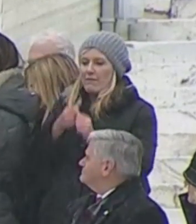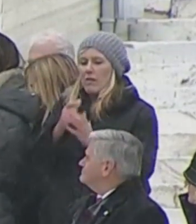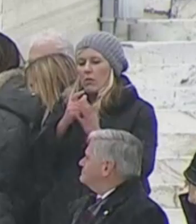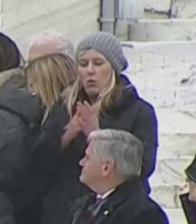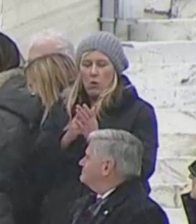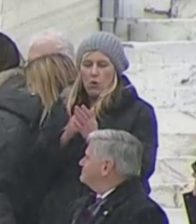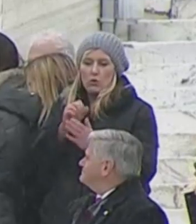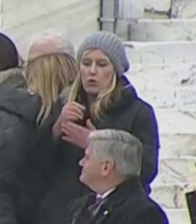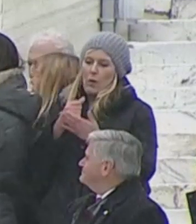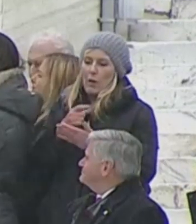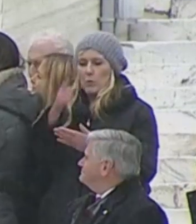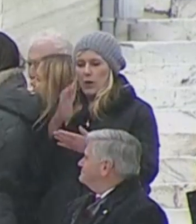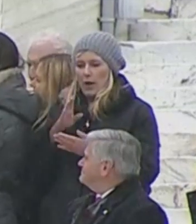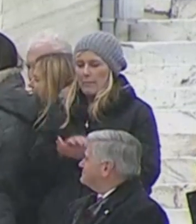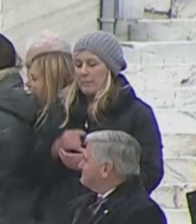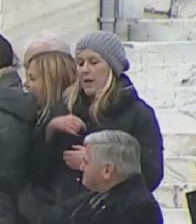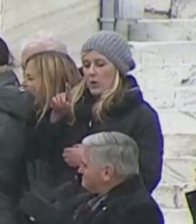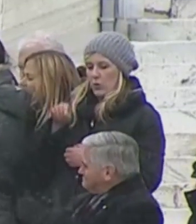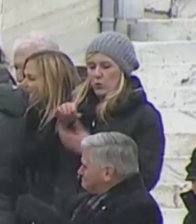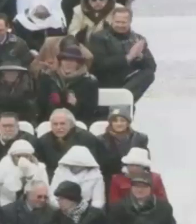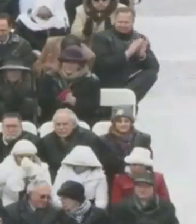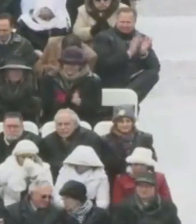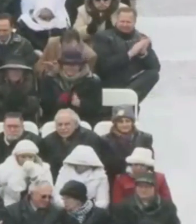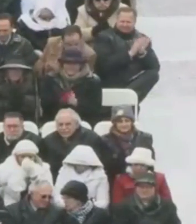so help you God. I do. Congratulations.